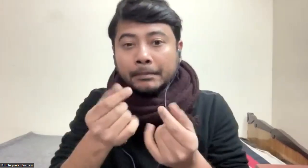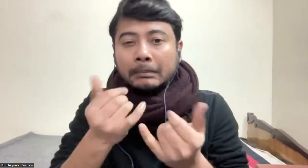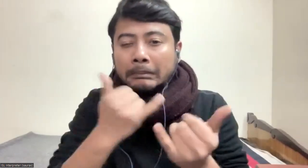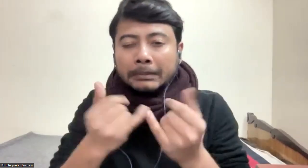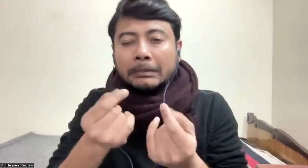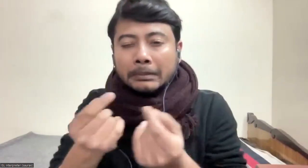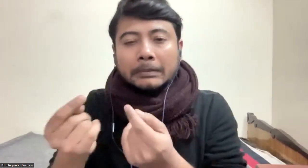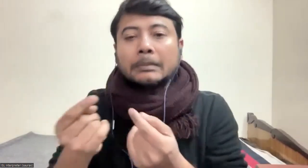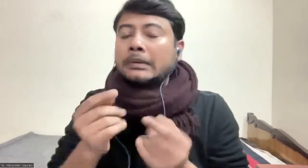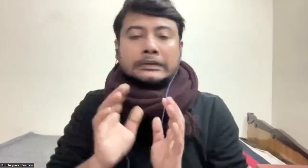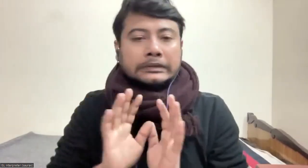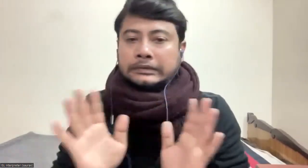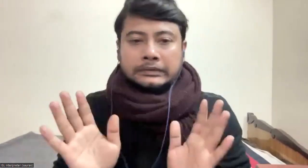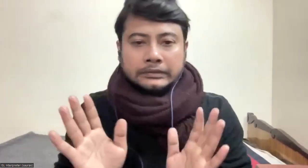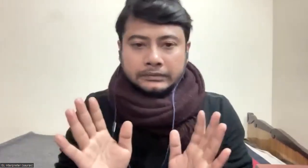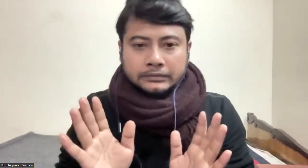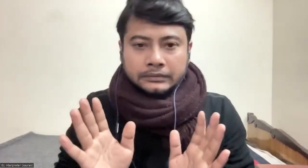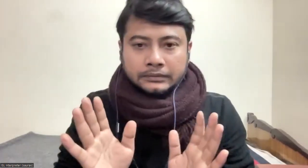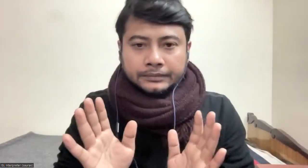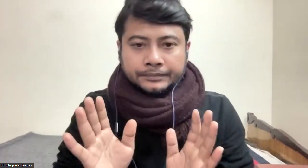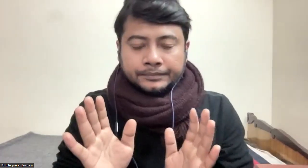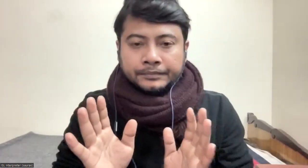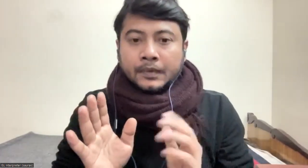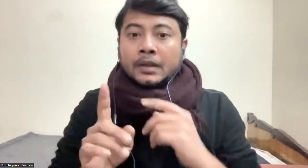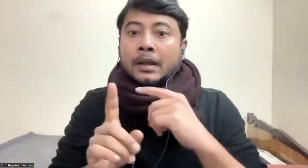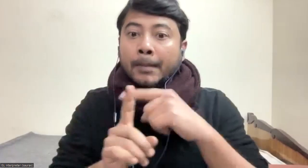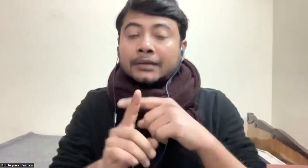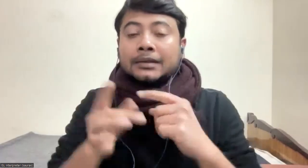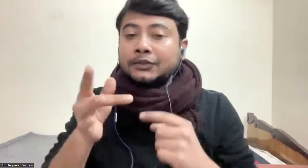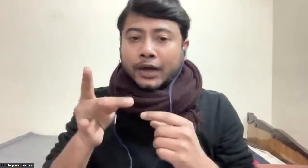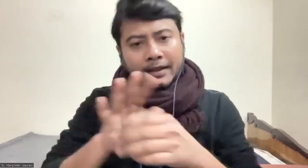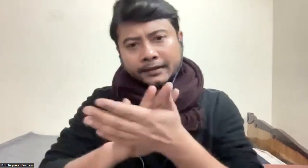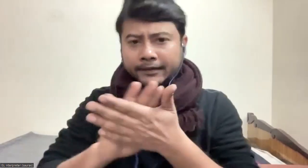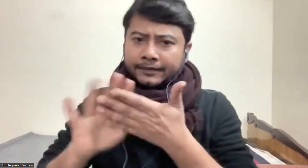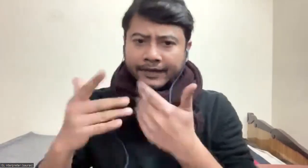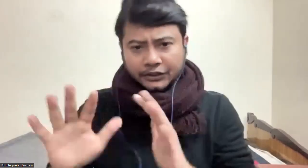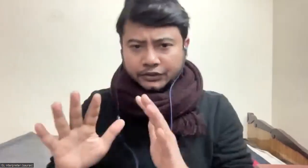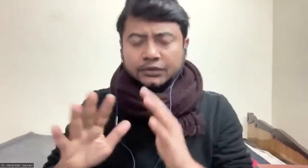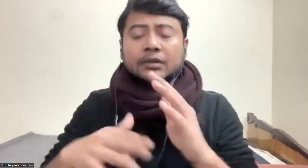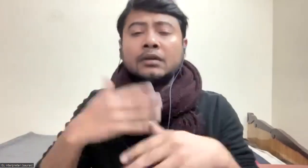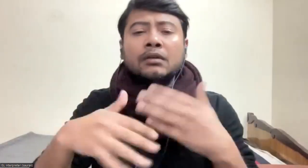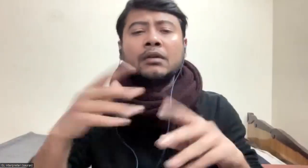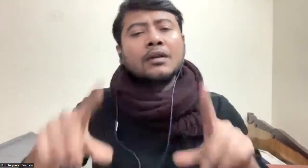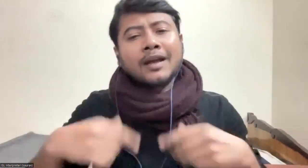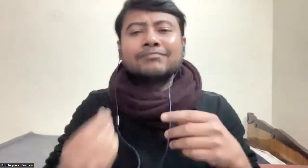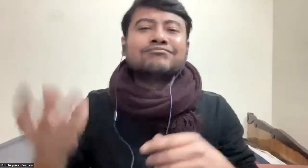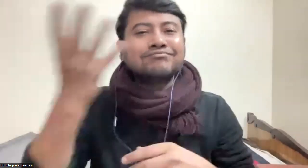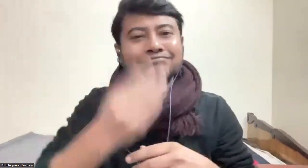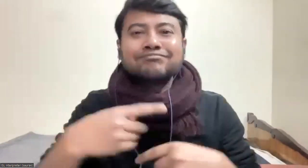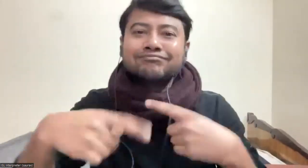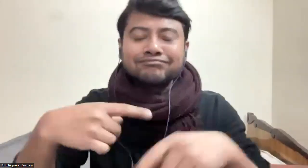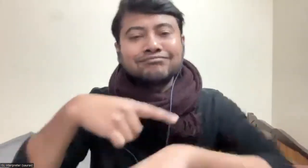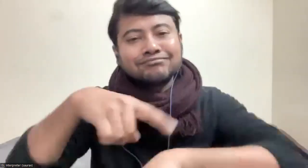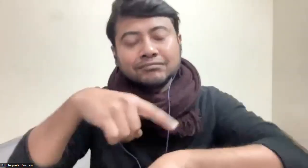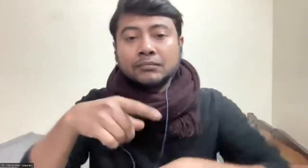And even when you're not chanting, we should always remember that we should not commit these mistakes, right? So,